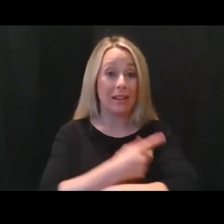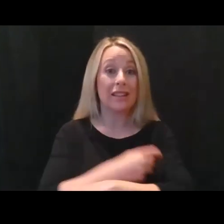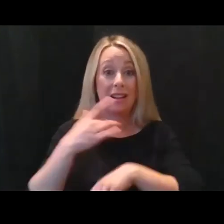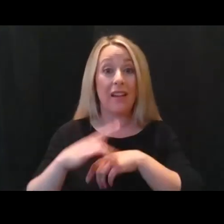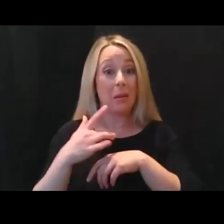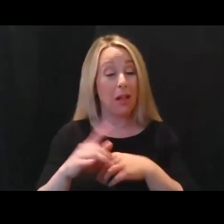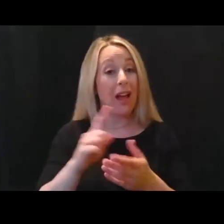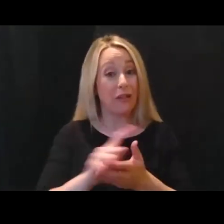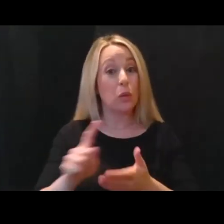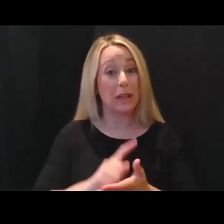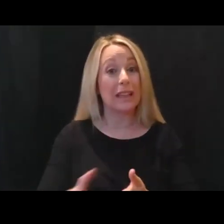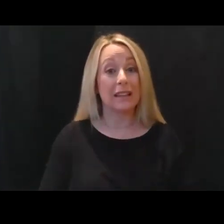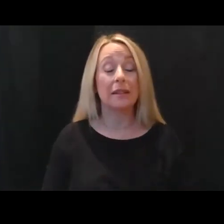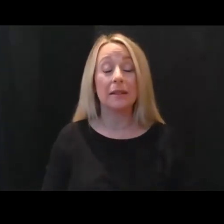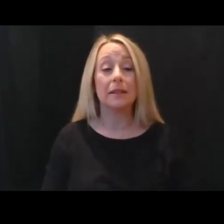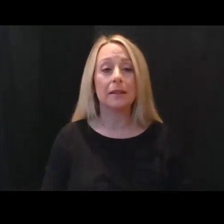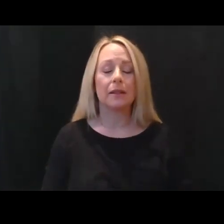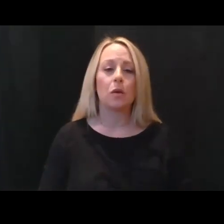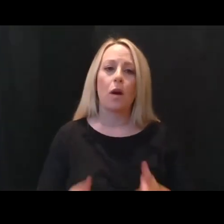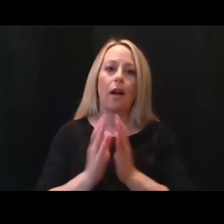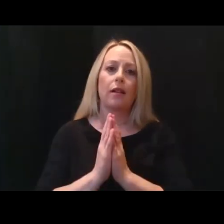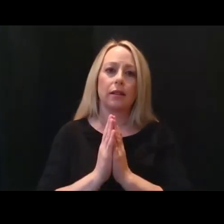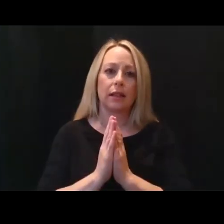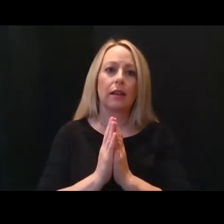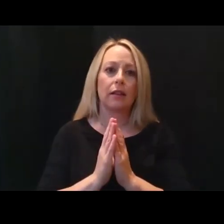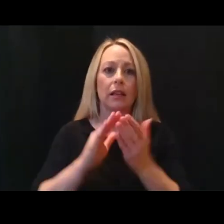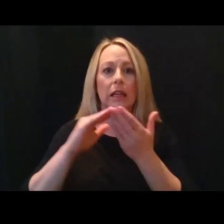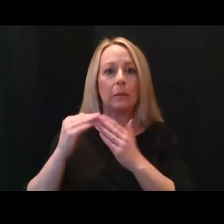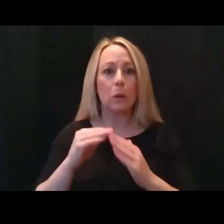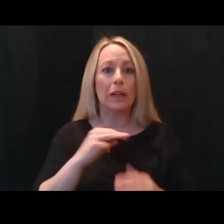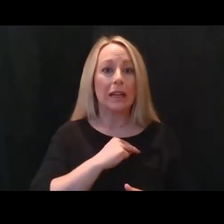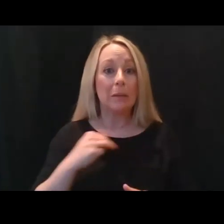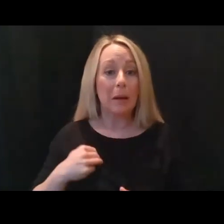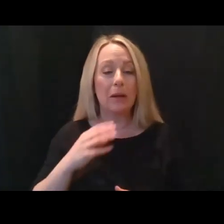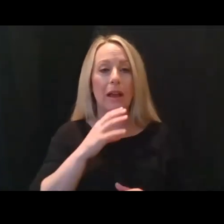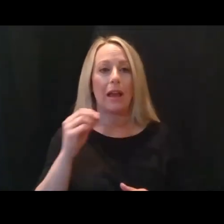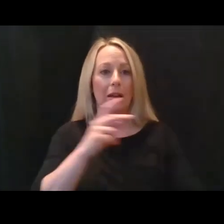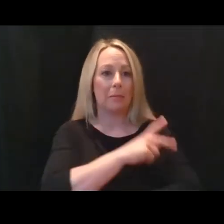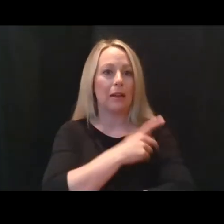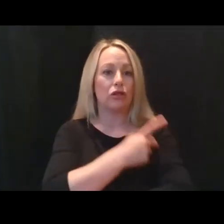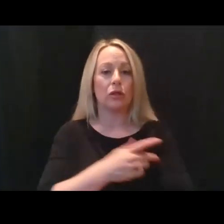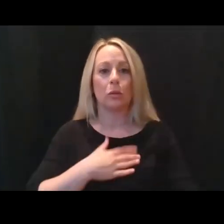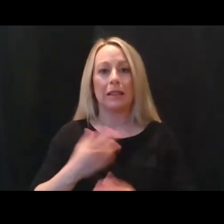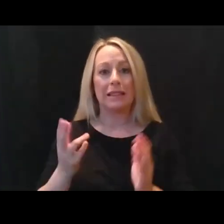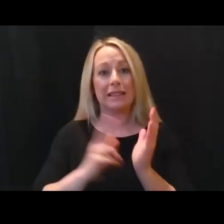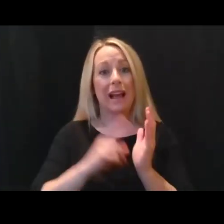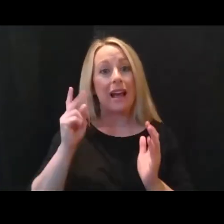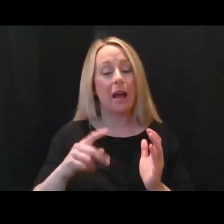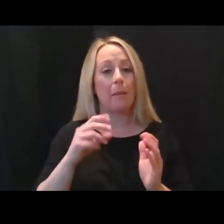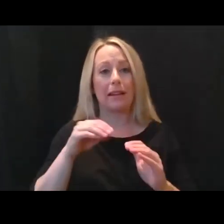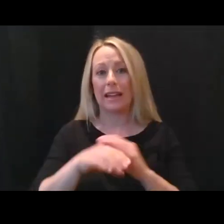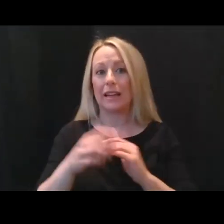week, and we are just asking community members and our patients to please sign up and get in as soon as you